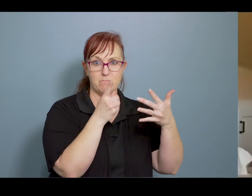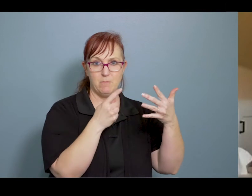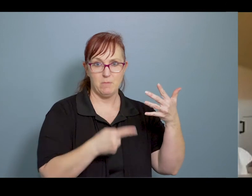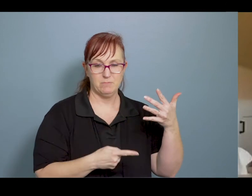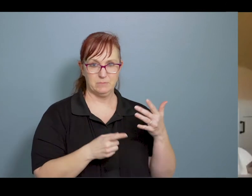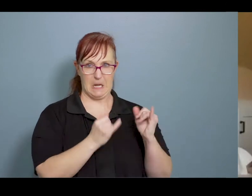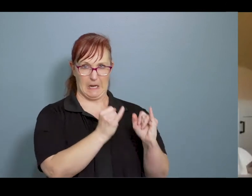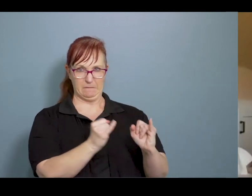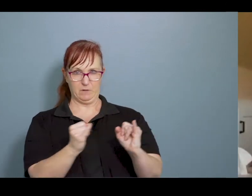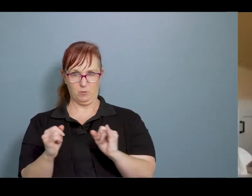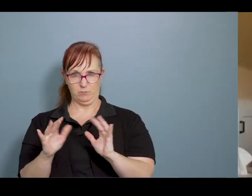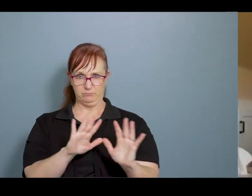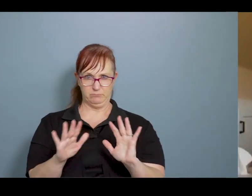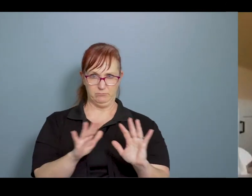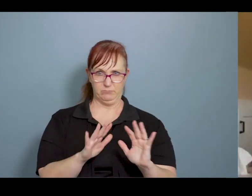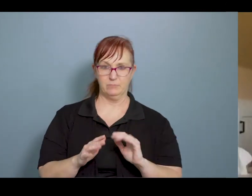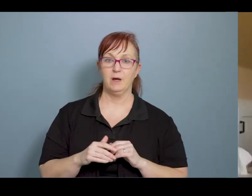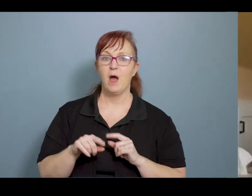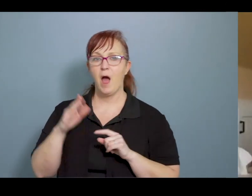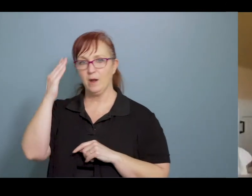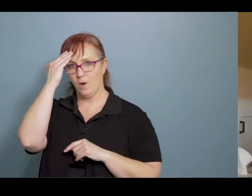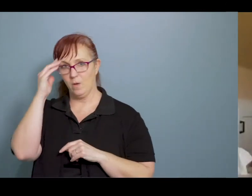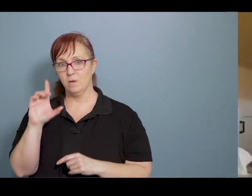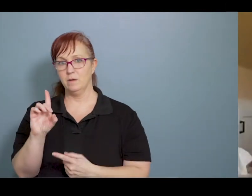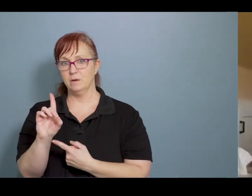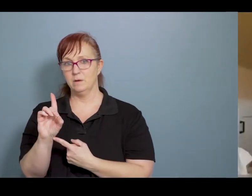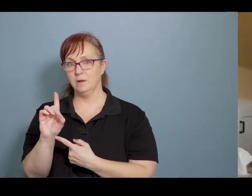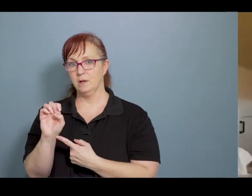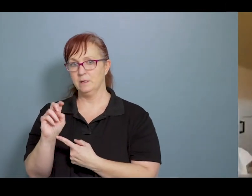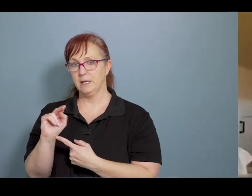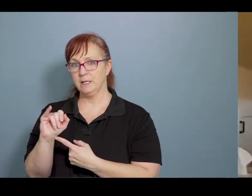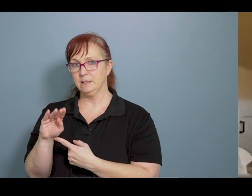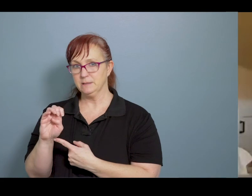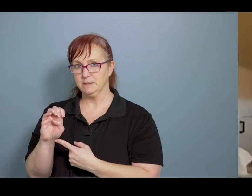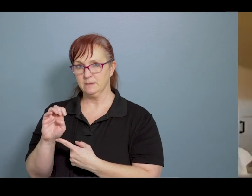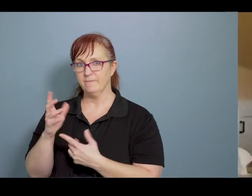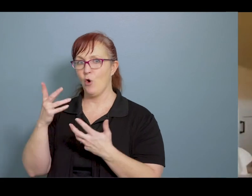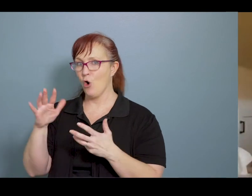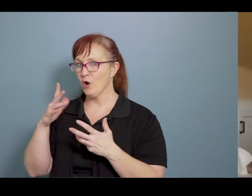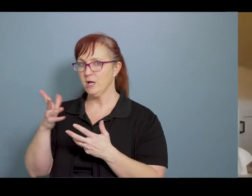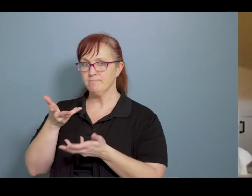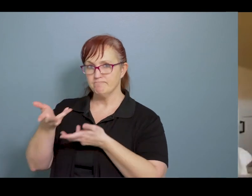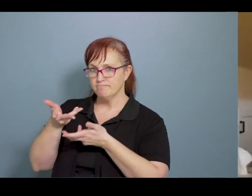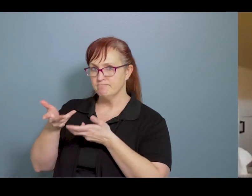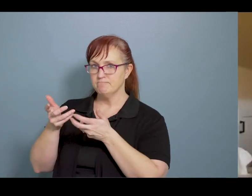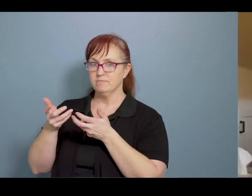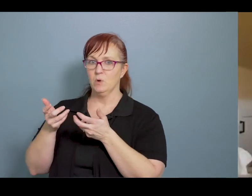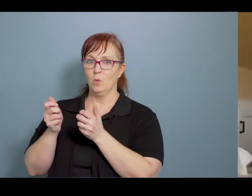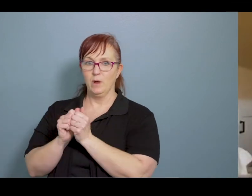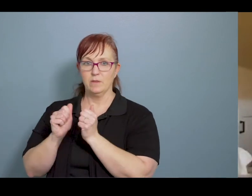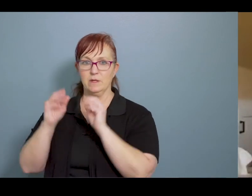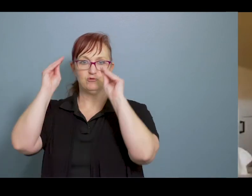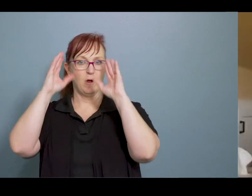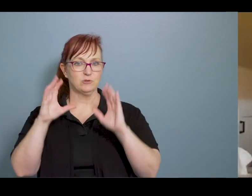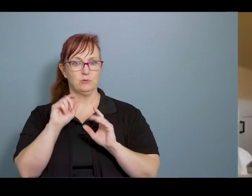basis. But, you know, I know, Denise, you've had some conversations internally with the instructional team, and I think you've shared